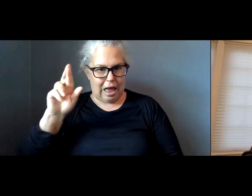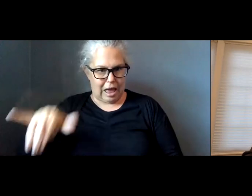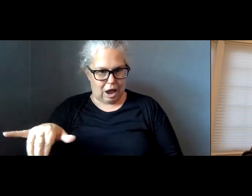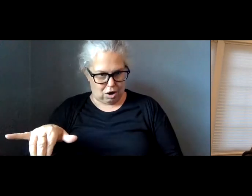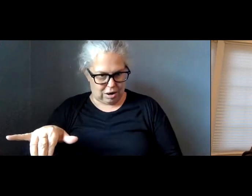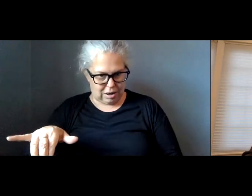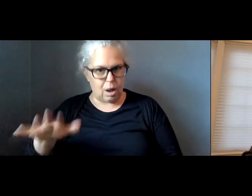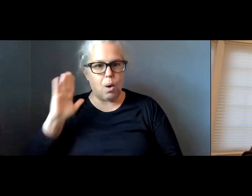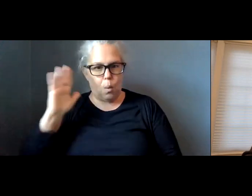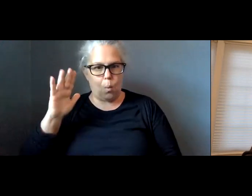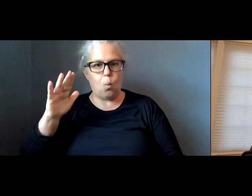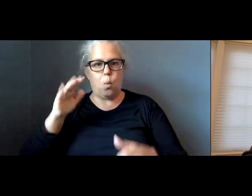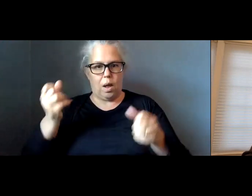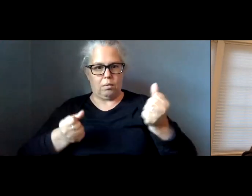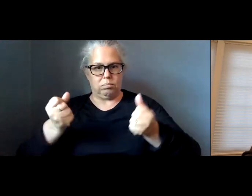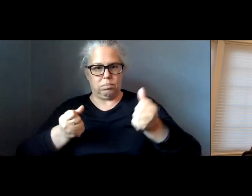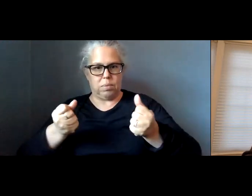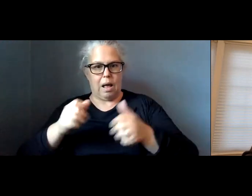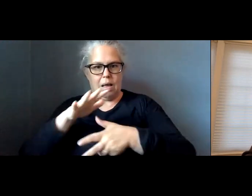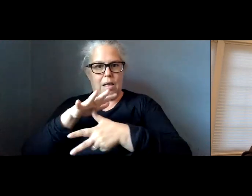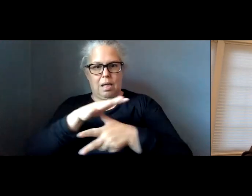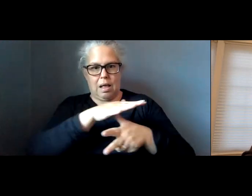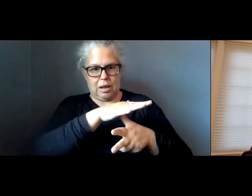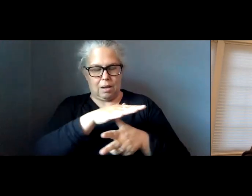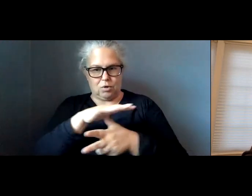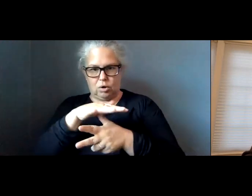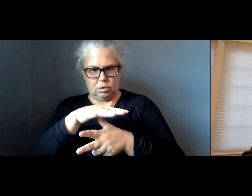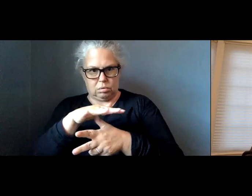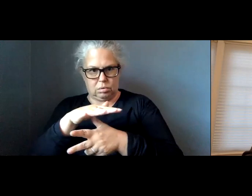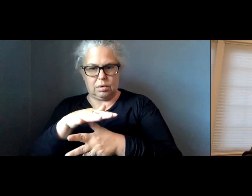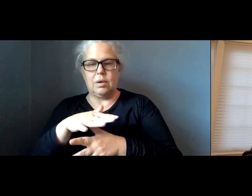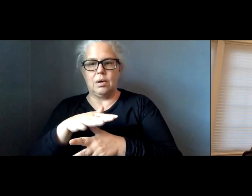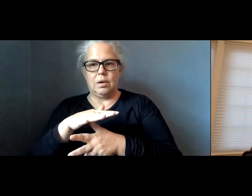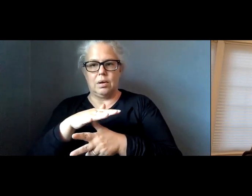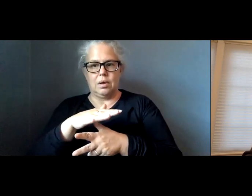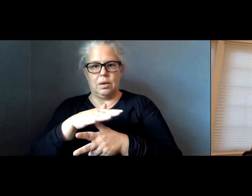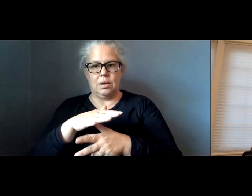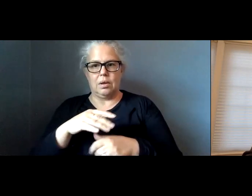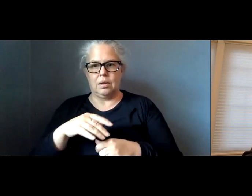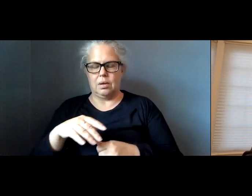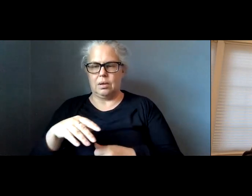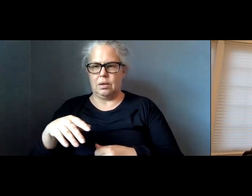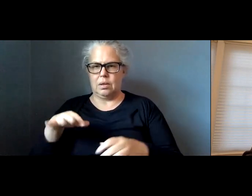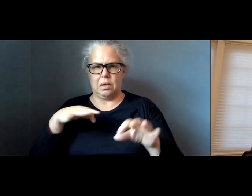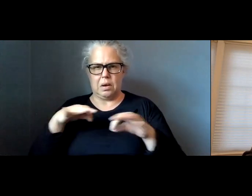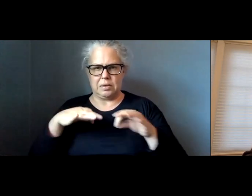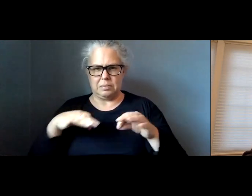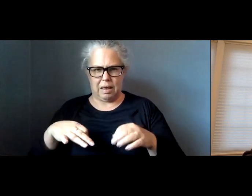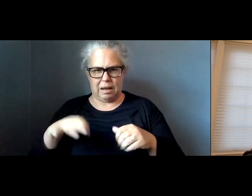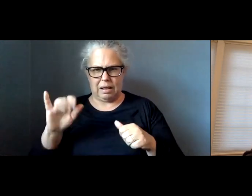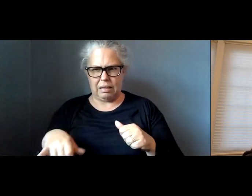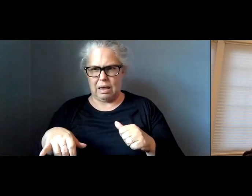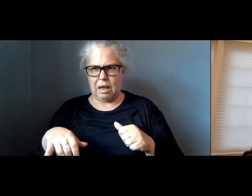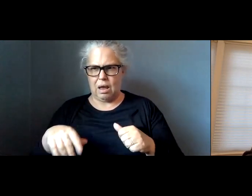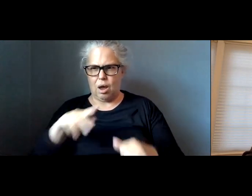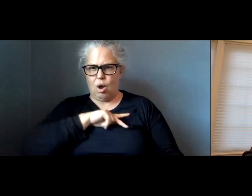be the pilot. And anyway, so this fellow was talking and making a case for Prince